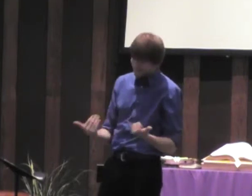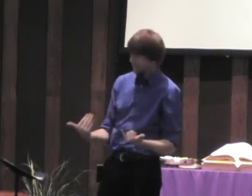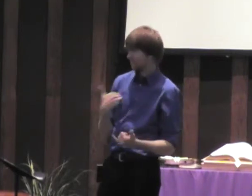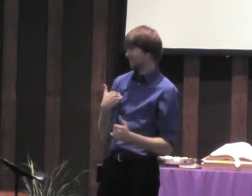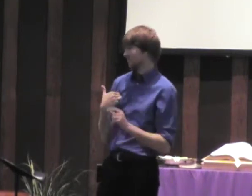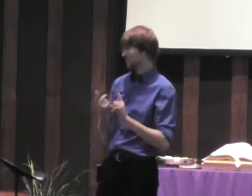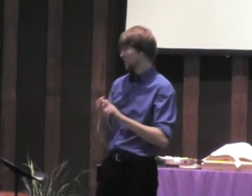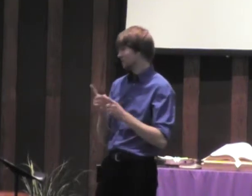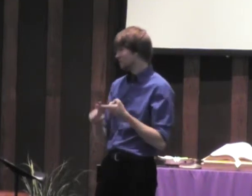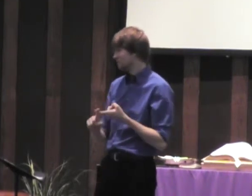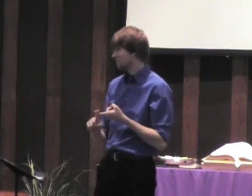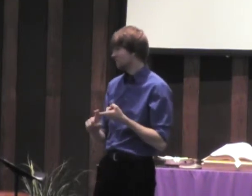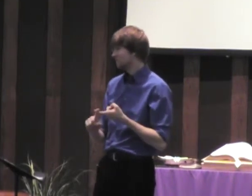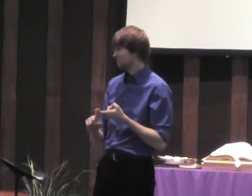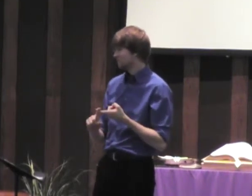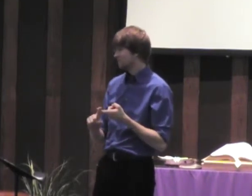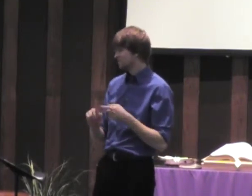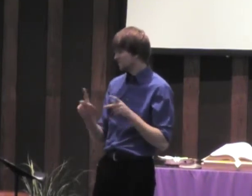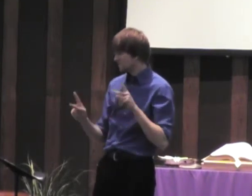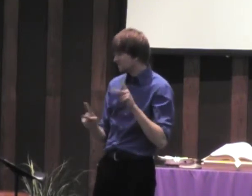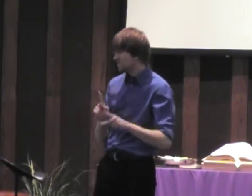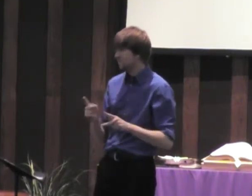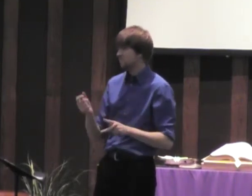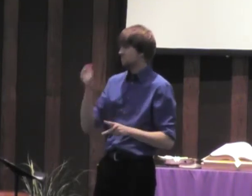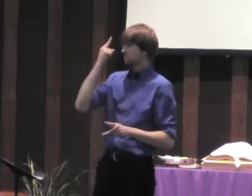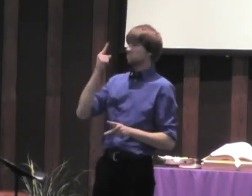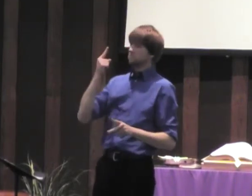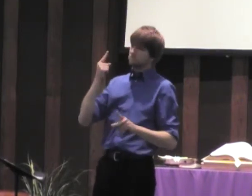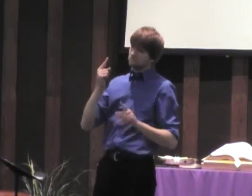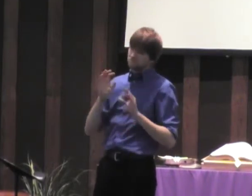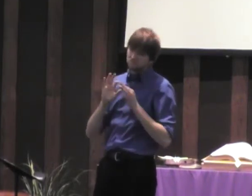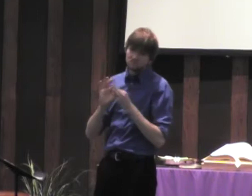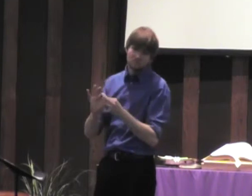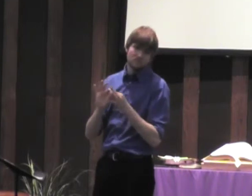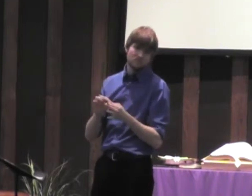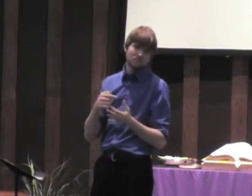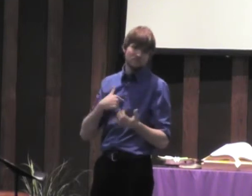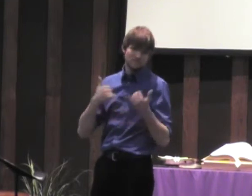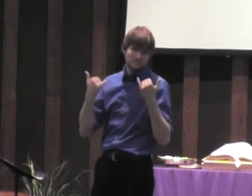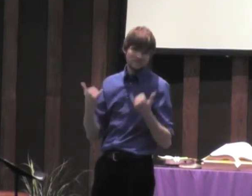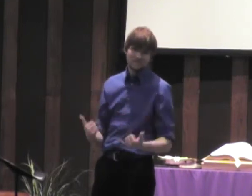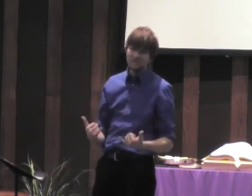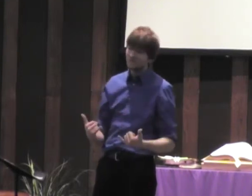life. Now I have friends. I have people who